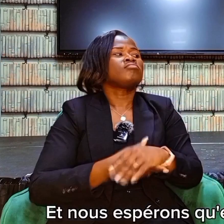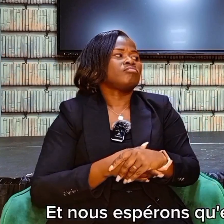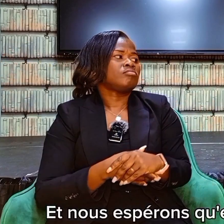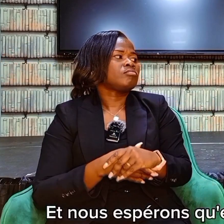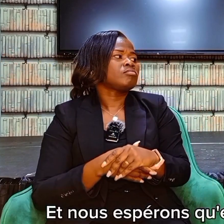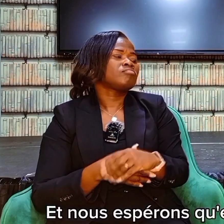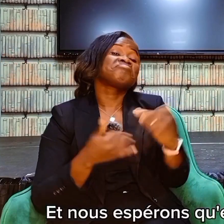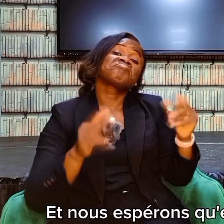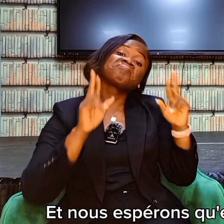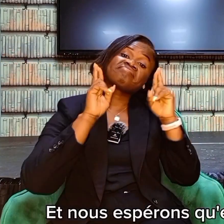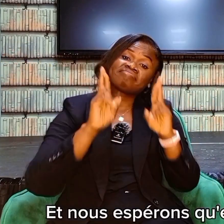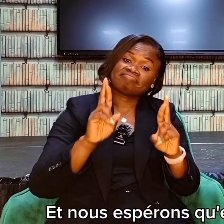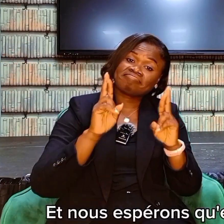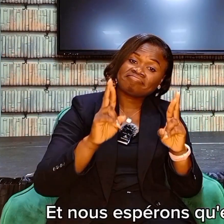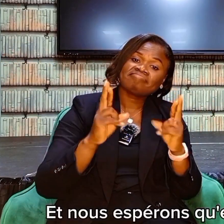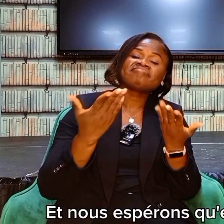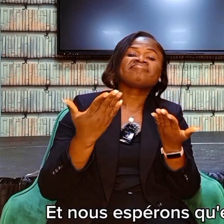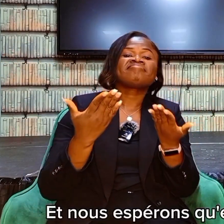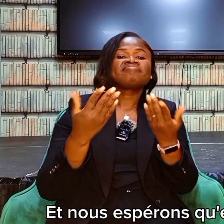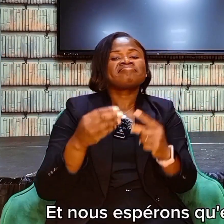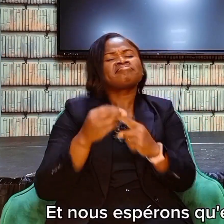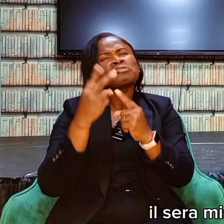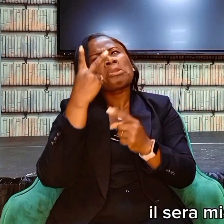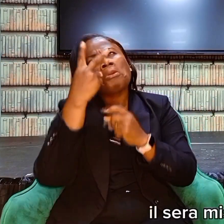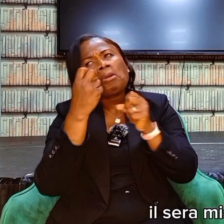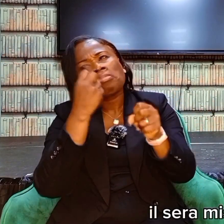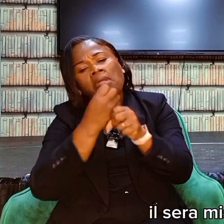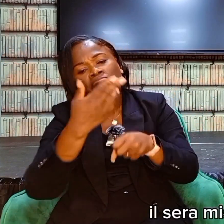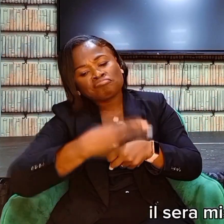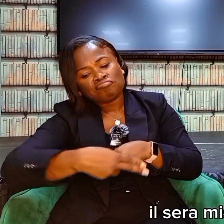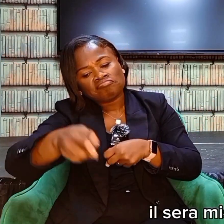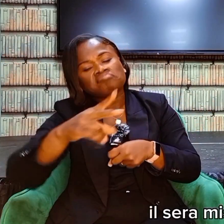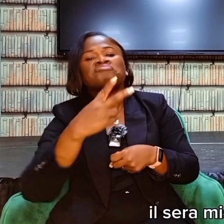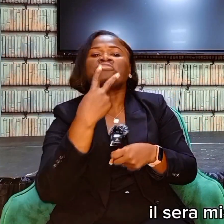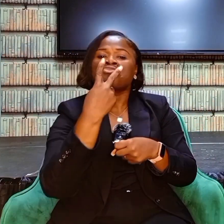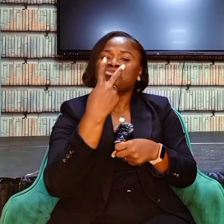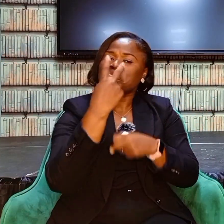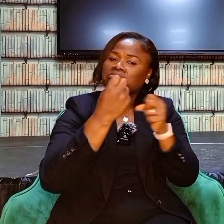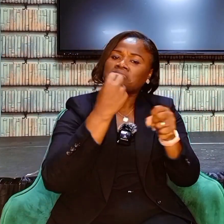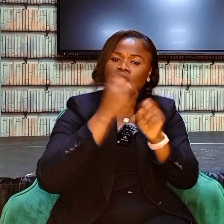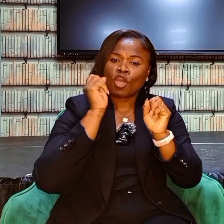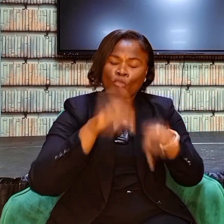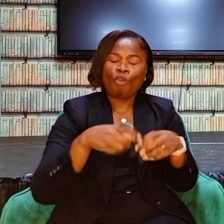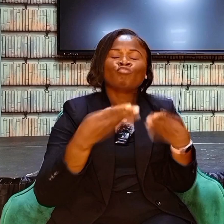and we hope in a space of 2 years it will be implemented.